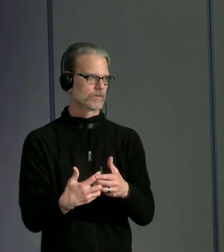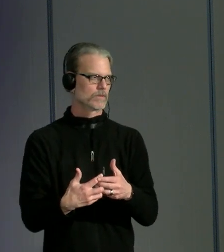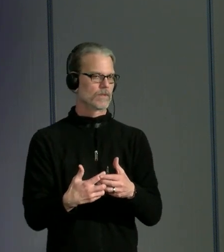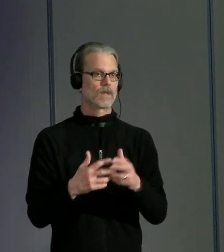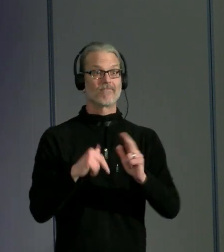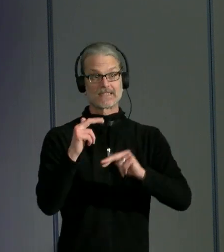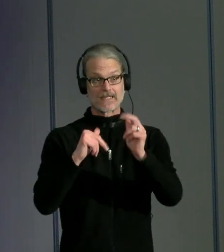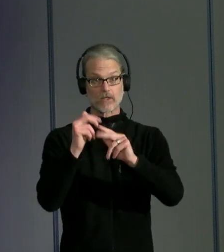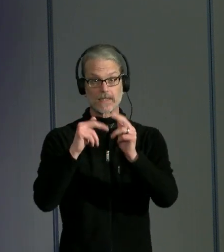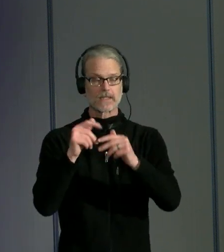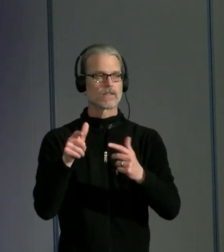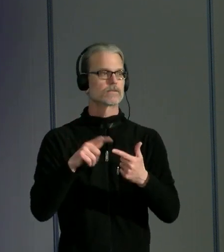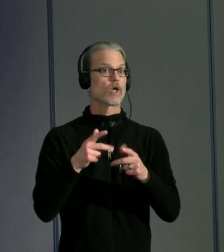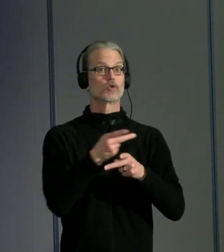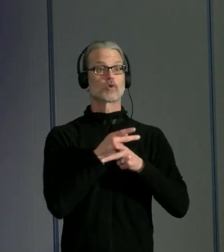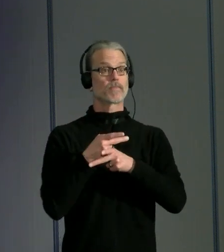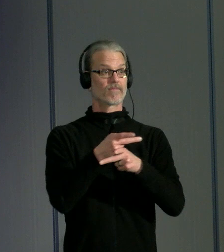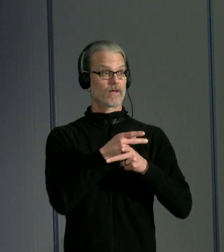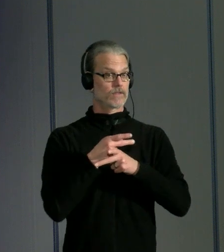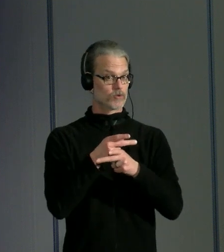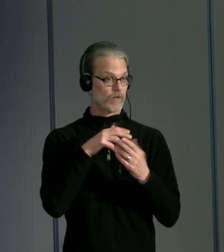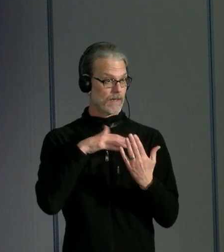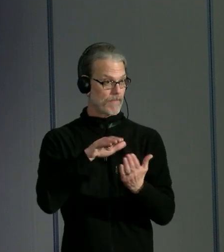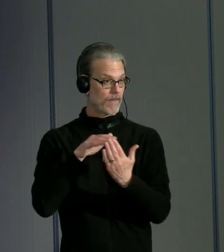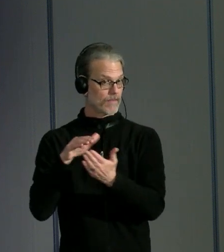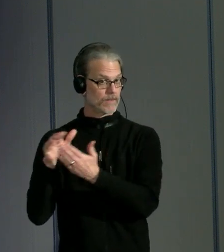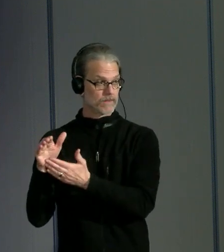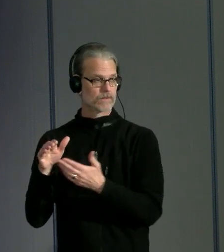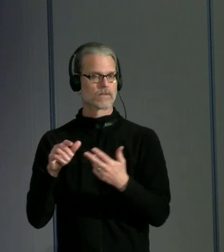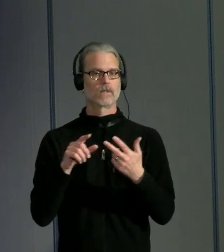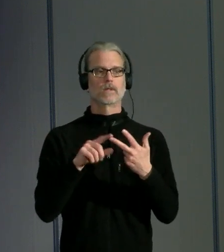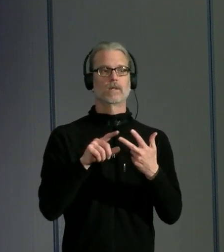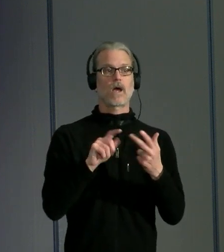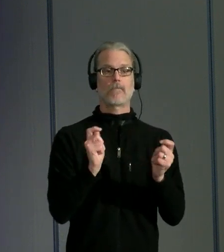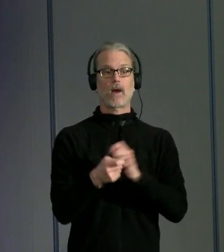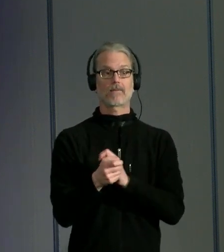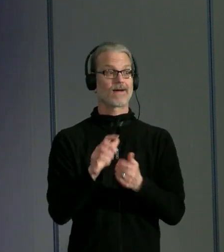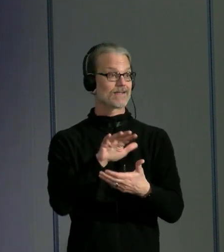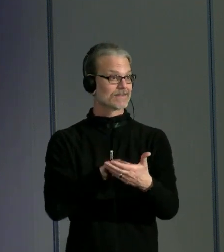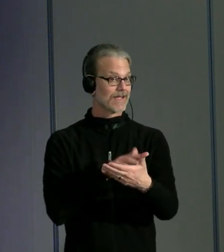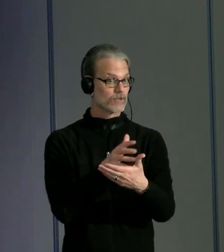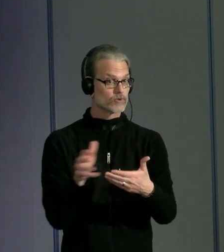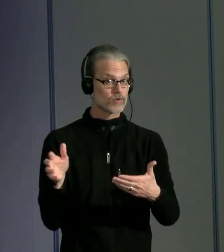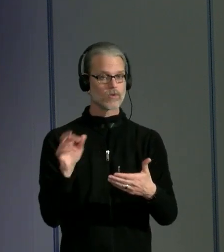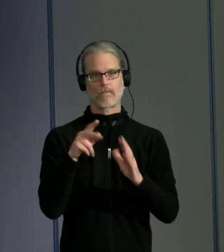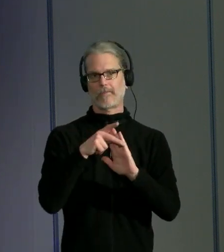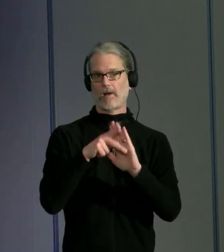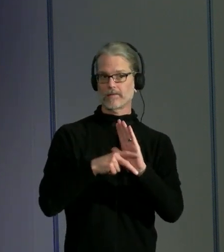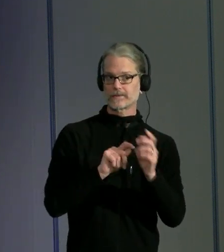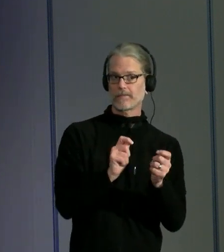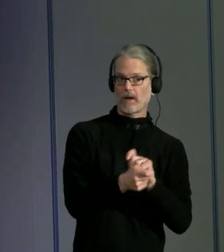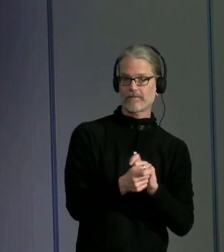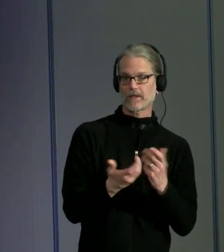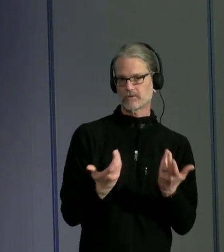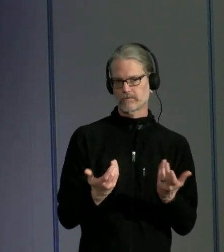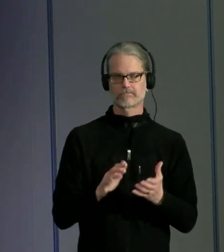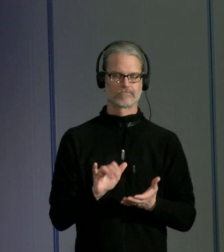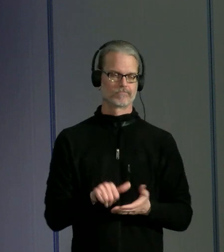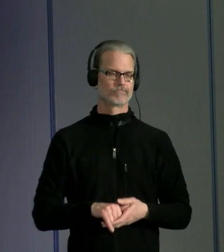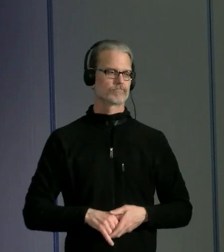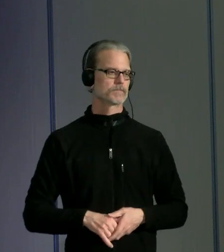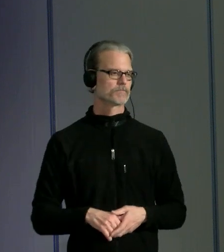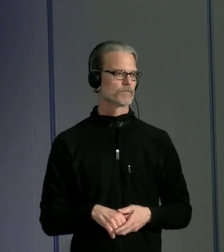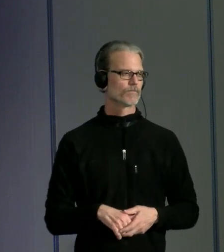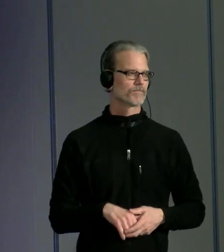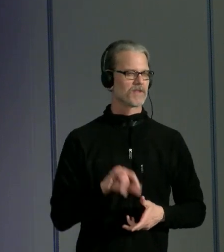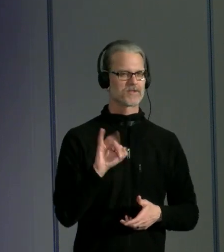facilities, supervisory methods, perhaps as an accommodation, a modified schedule, or a policy modification.